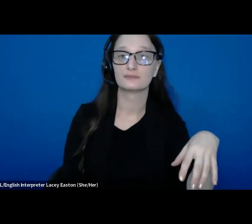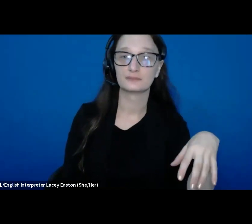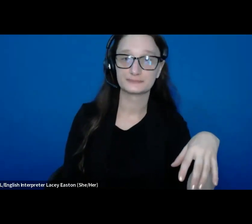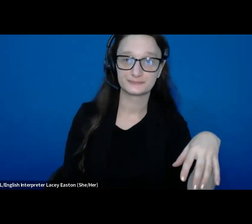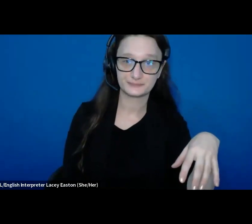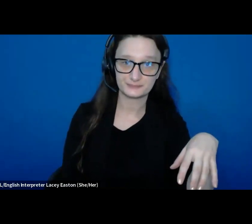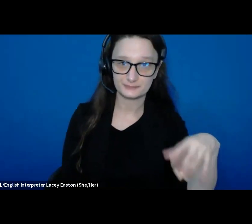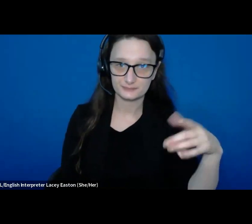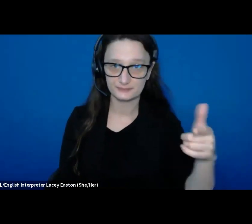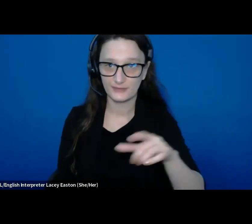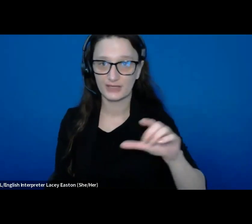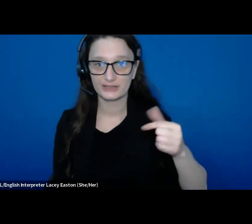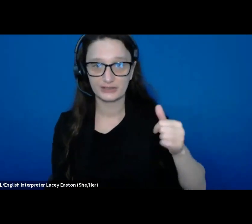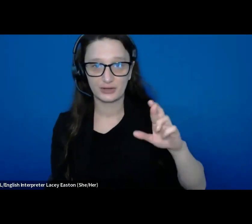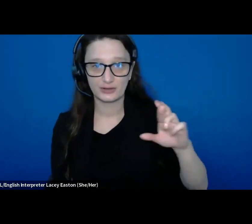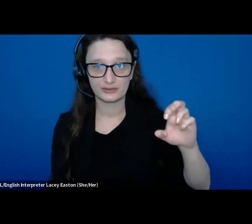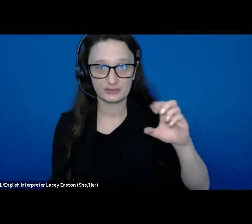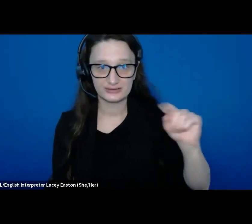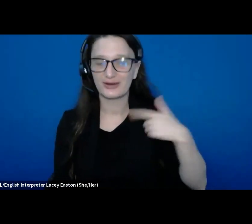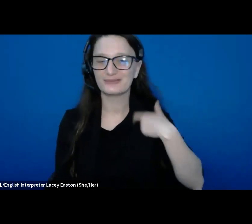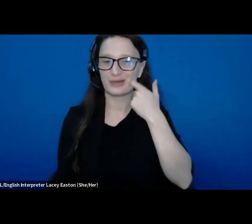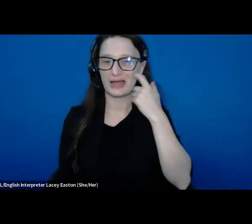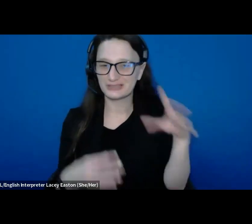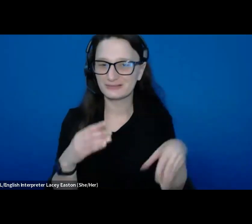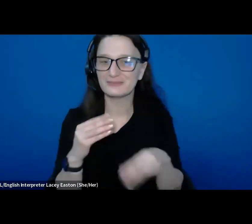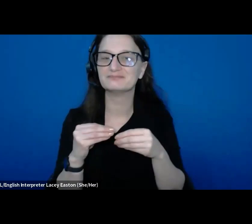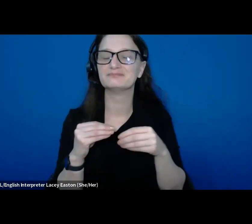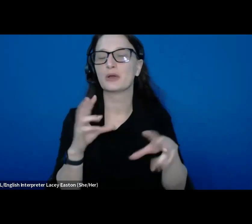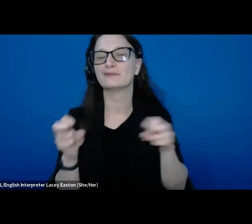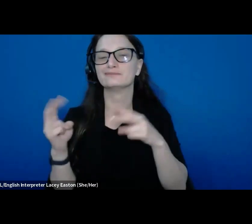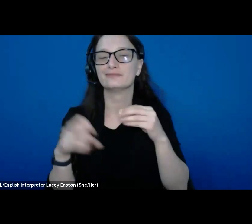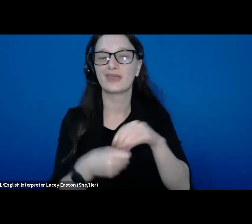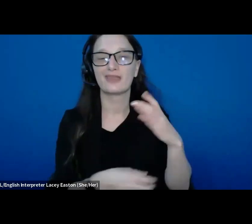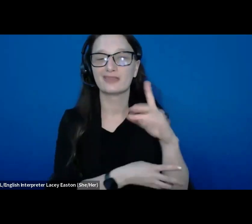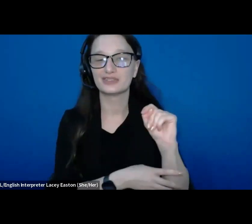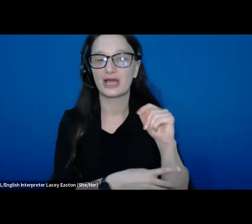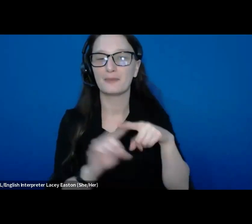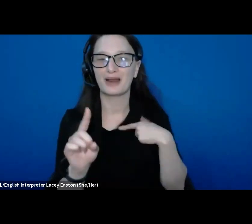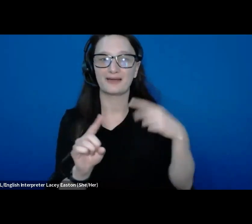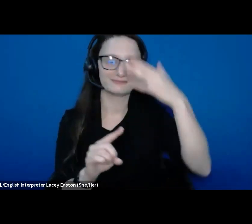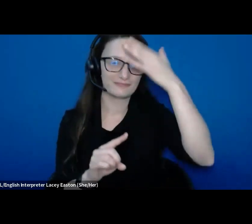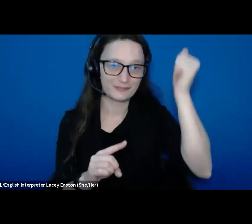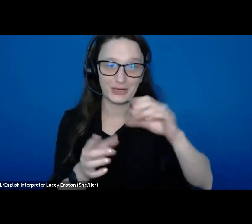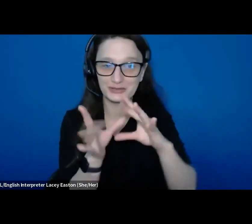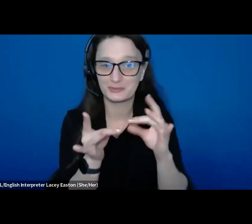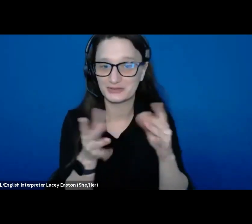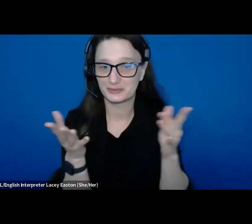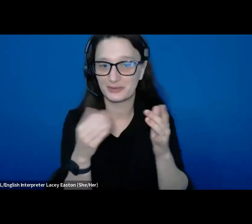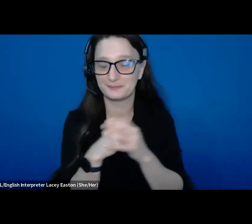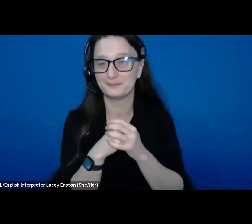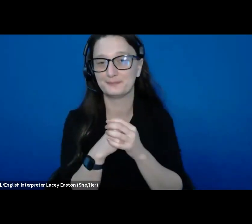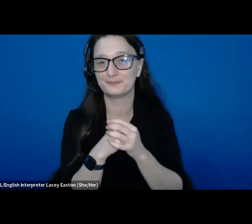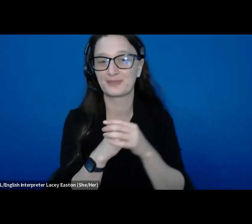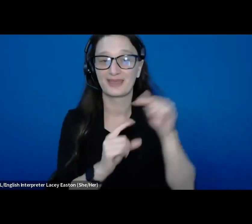Yeah, I just put it in the chat. One of the But things, did you? Okay. yeah, I forgot to mention that this is a